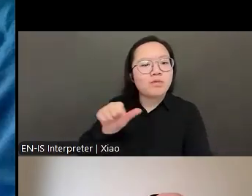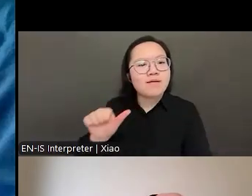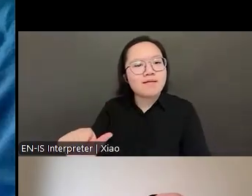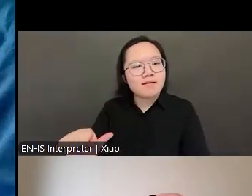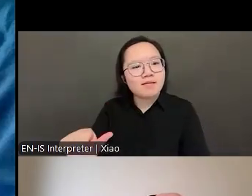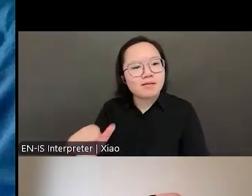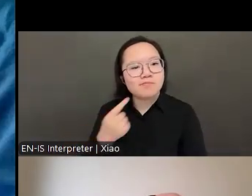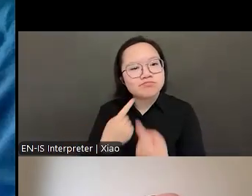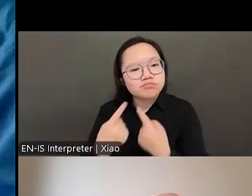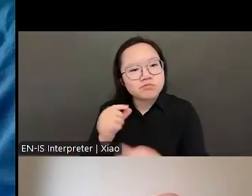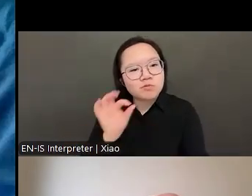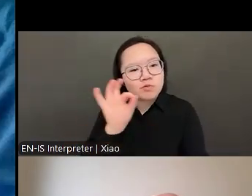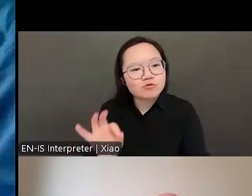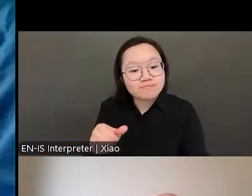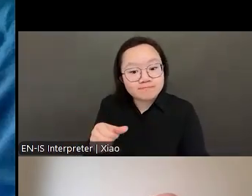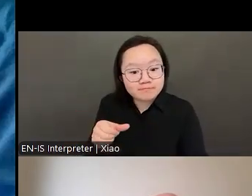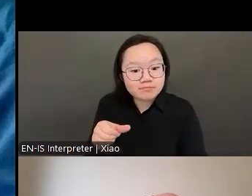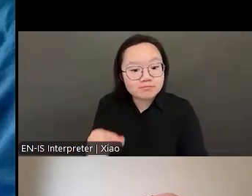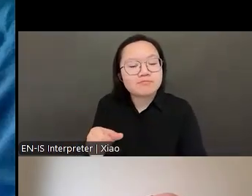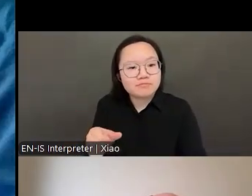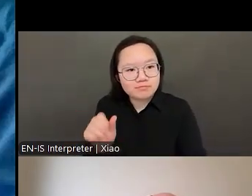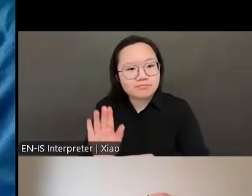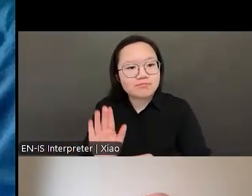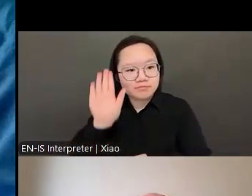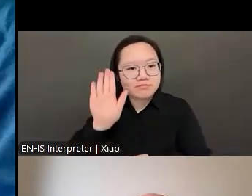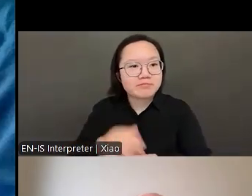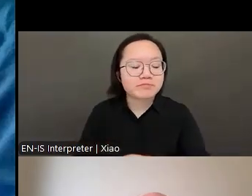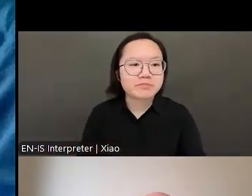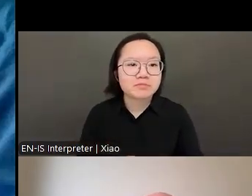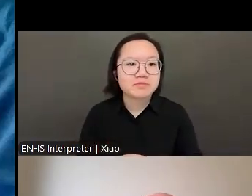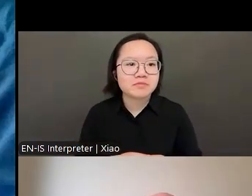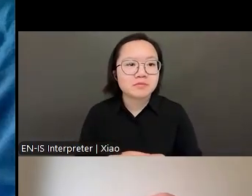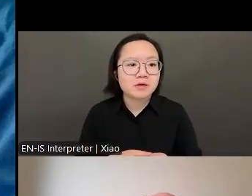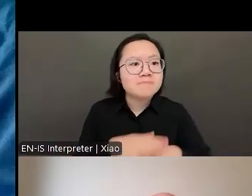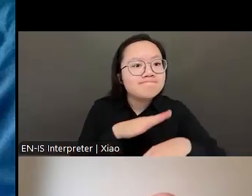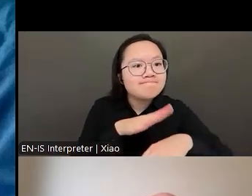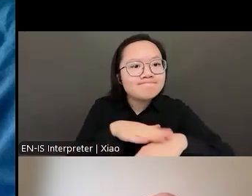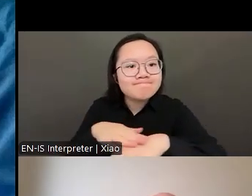note that this webinar will be recorded and shared afterwards.